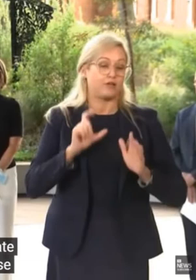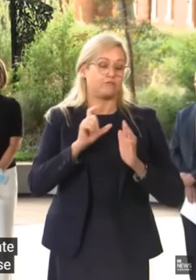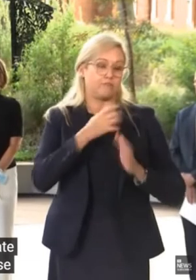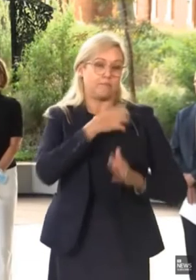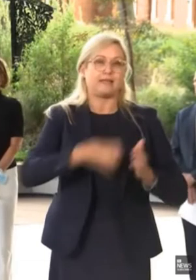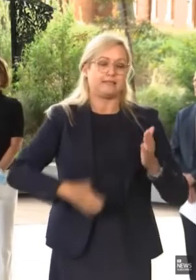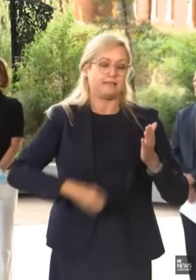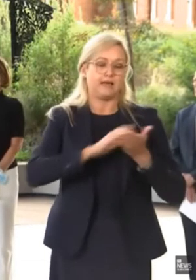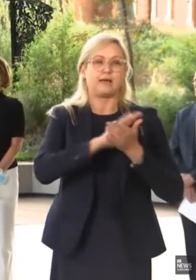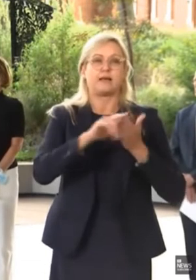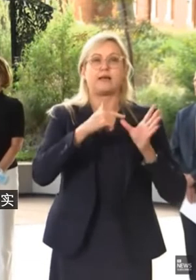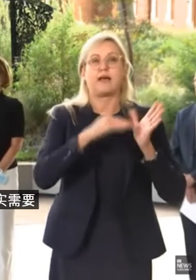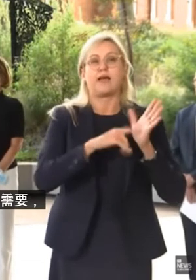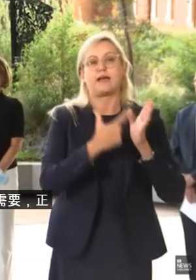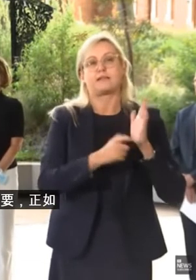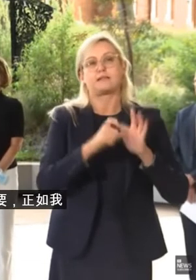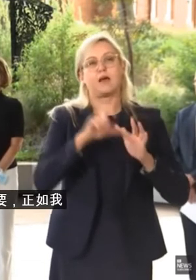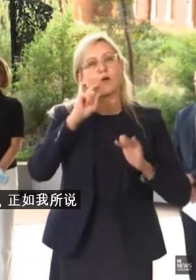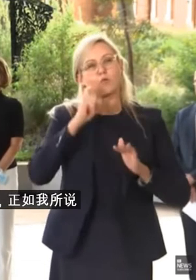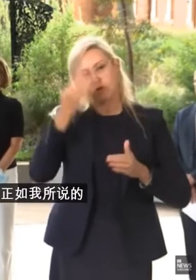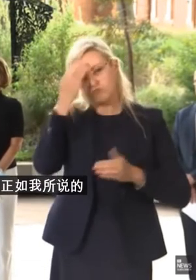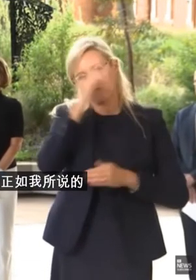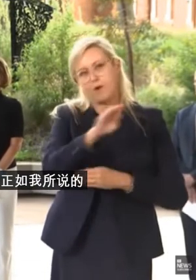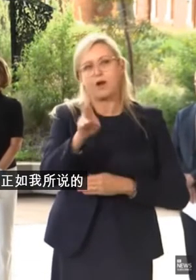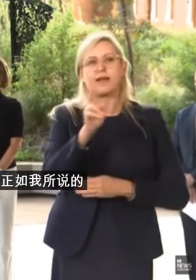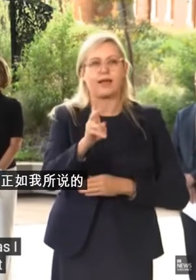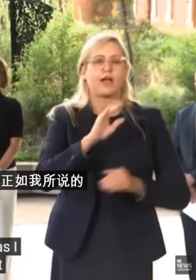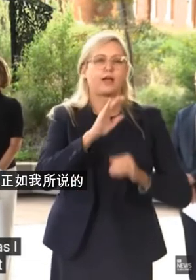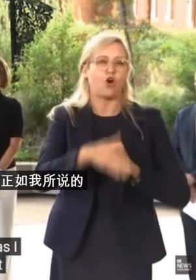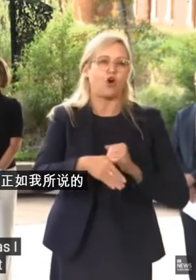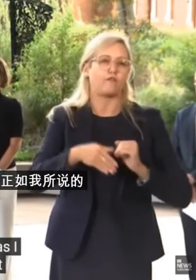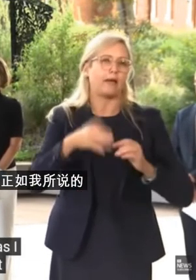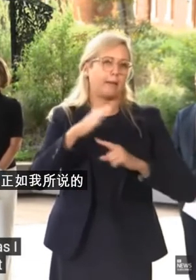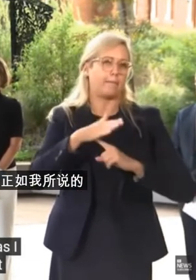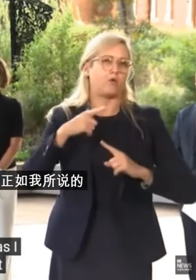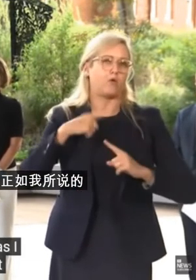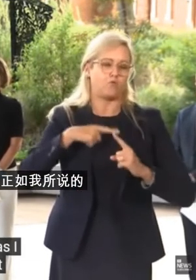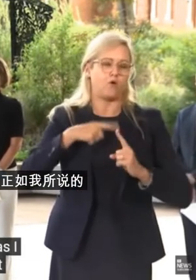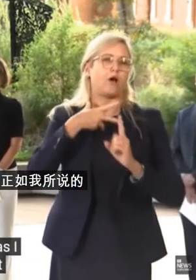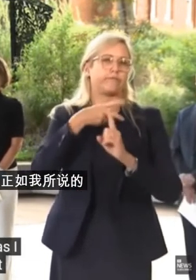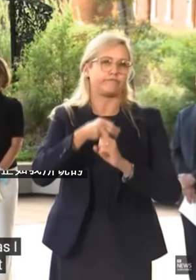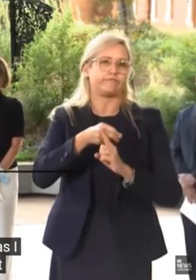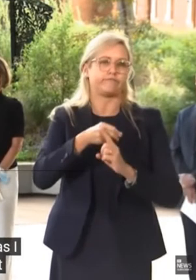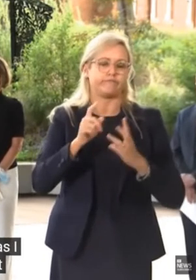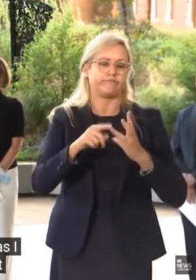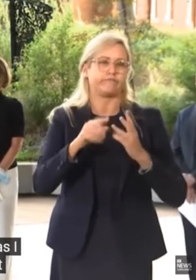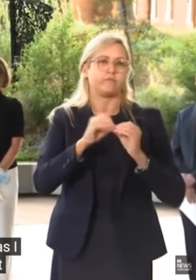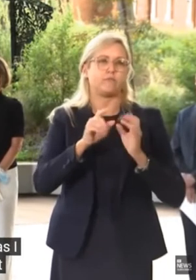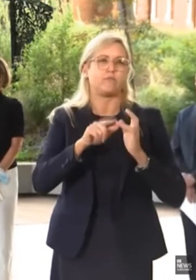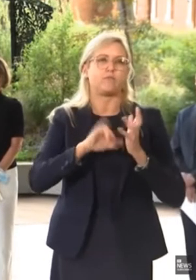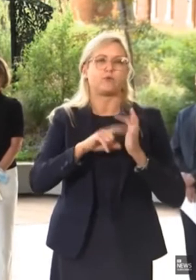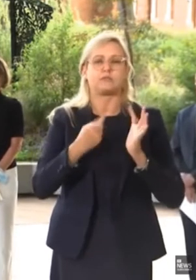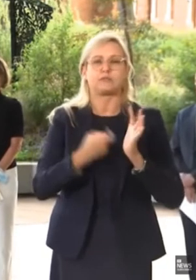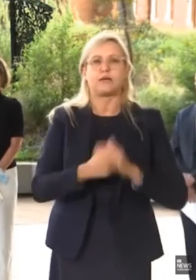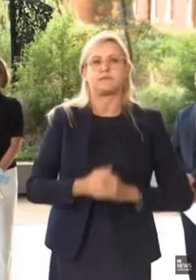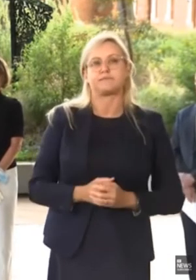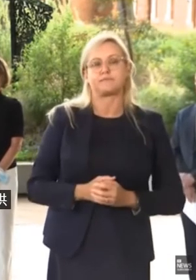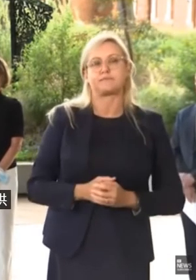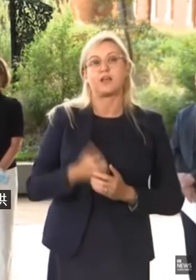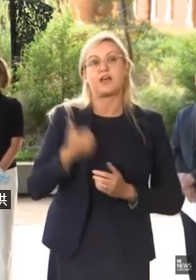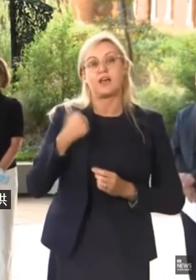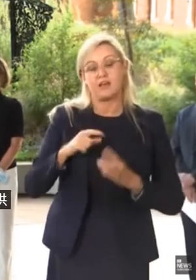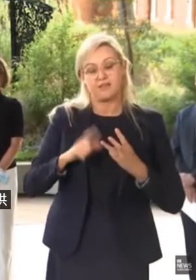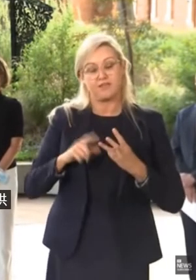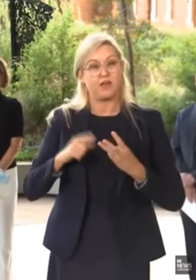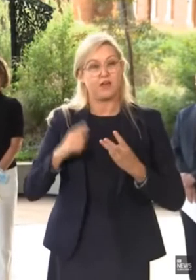vaccination and boosters. We really need, as I said, to continue that effort across the state. Susan Pearce will then